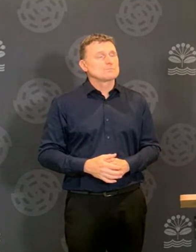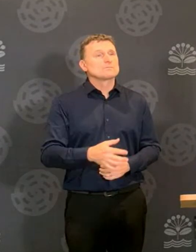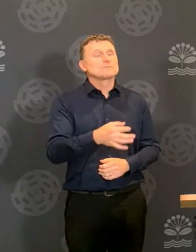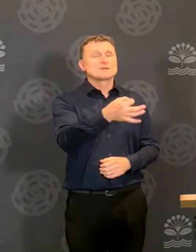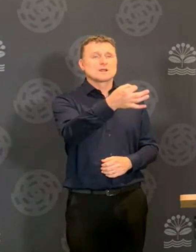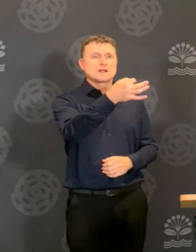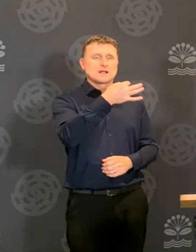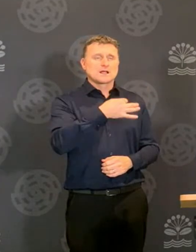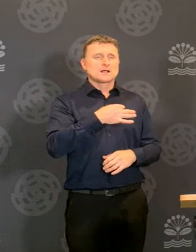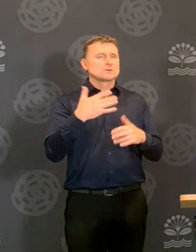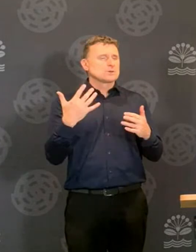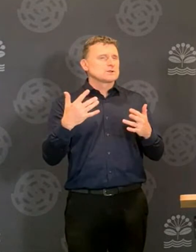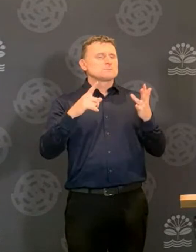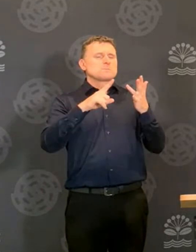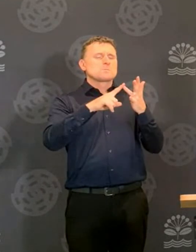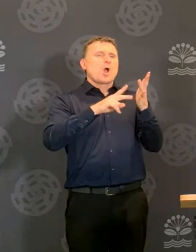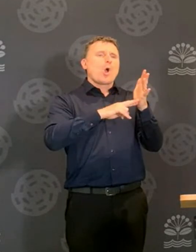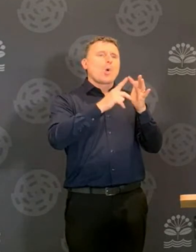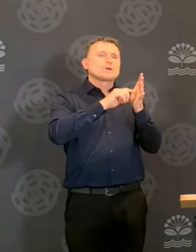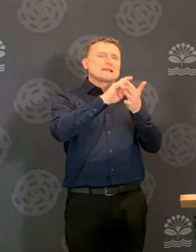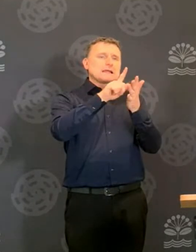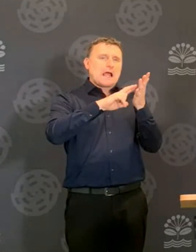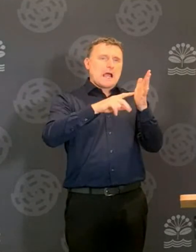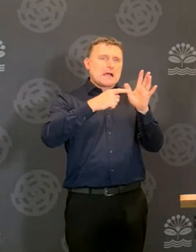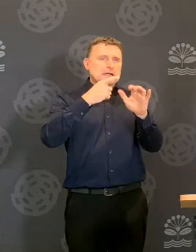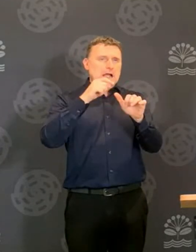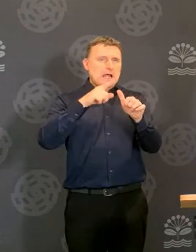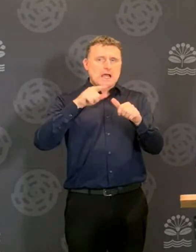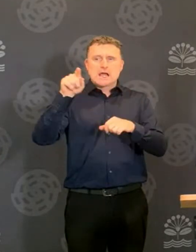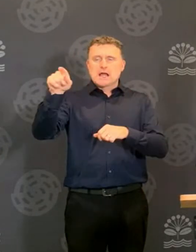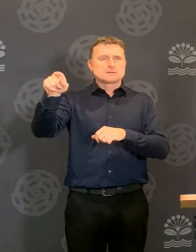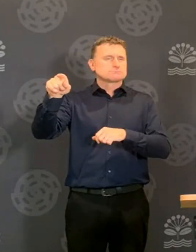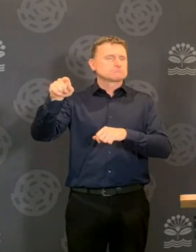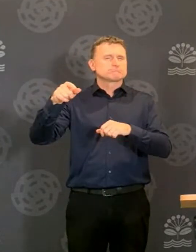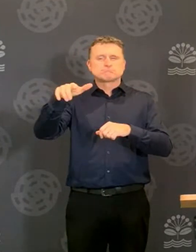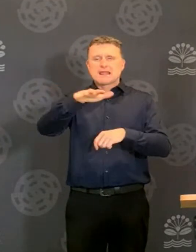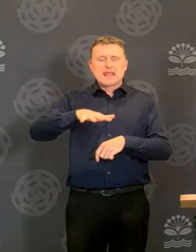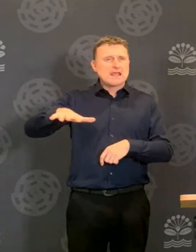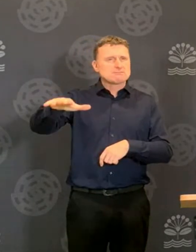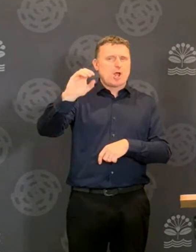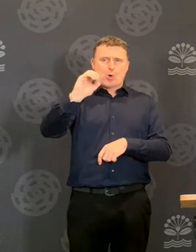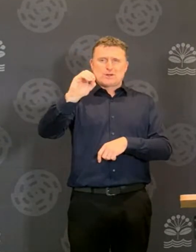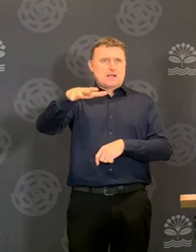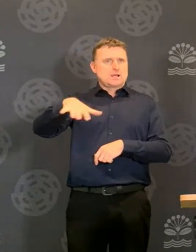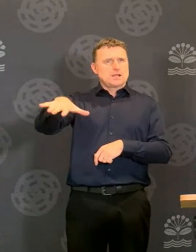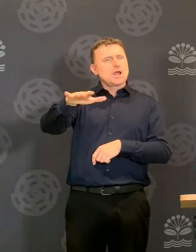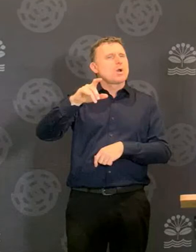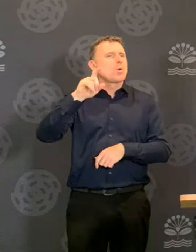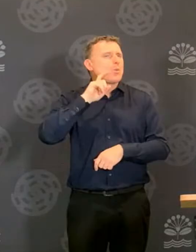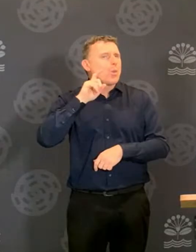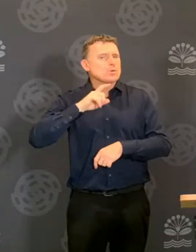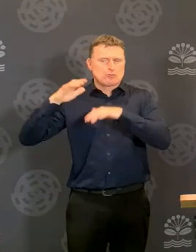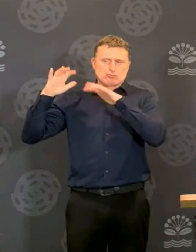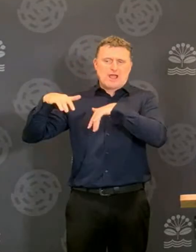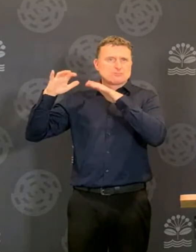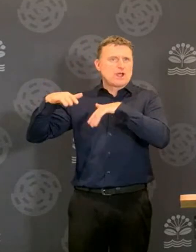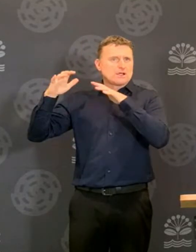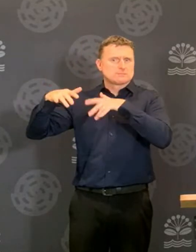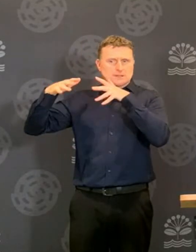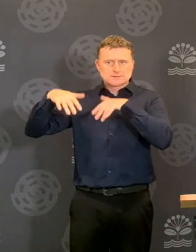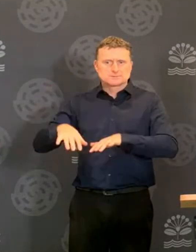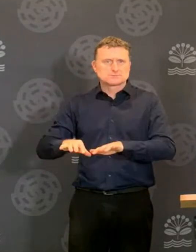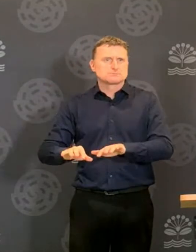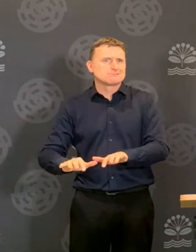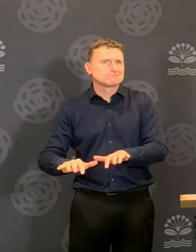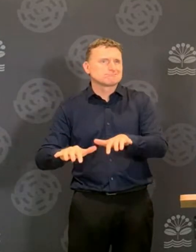I know there's a lot of obviously concern about water table. Yes. Yeah. Has there been any thought given to